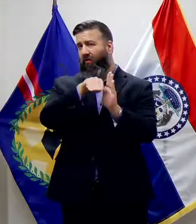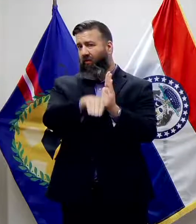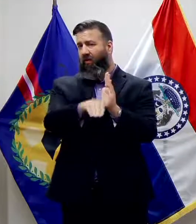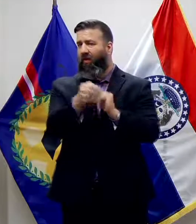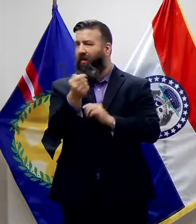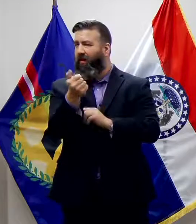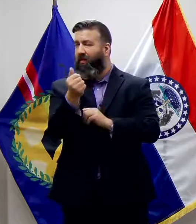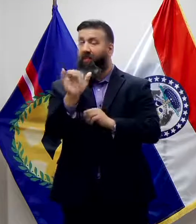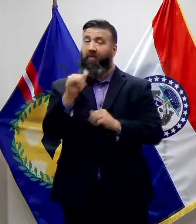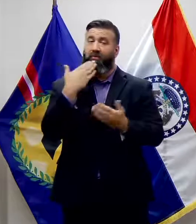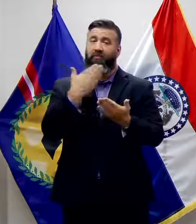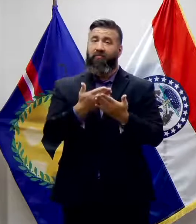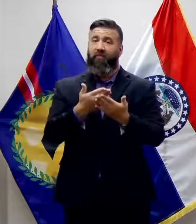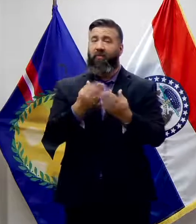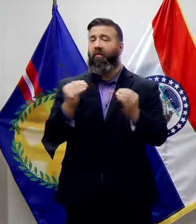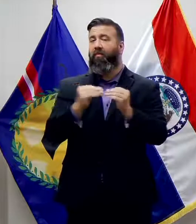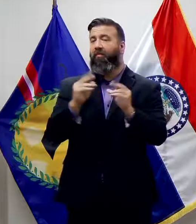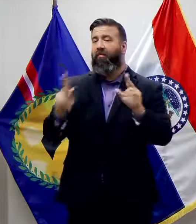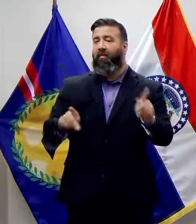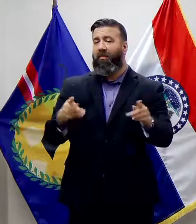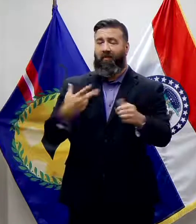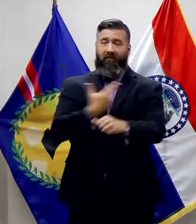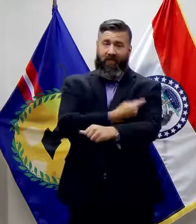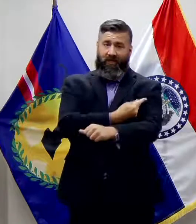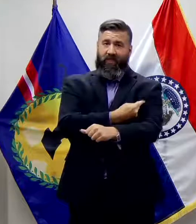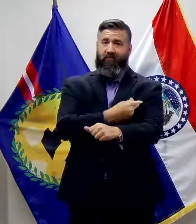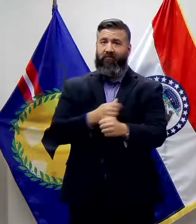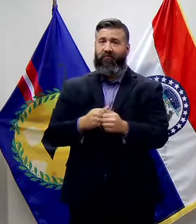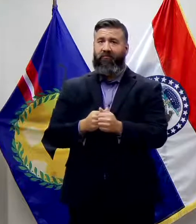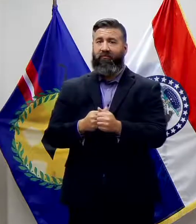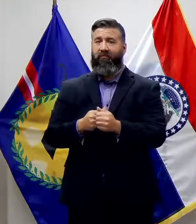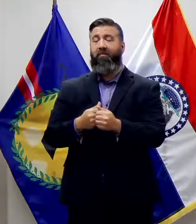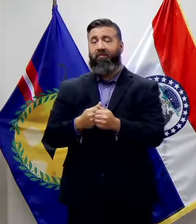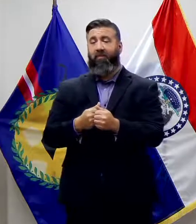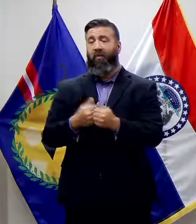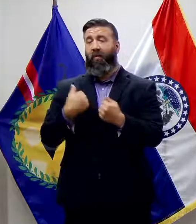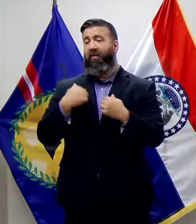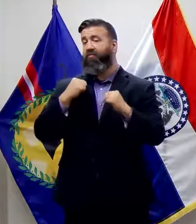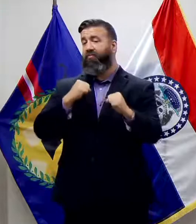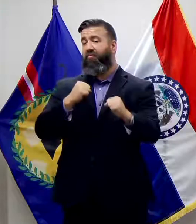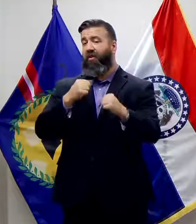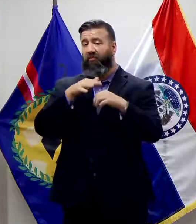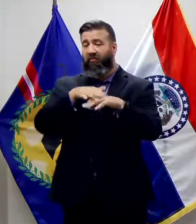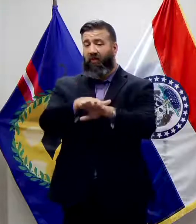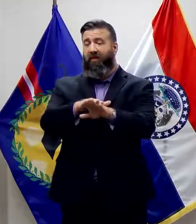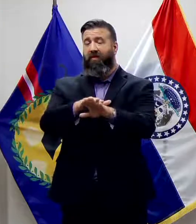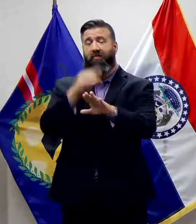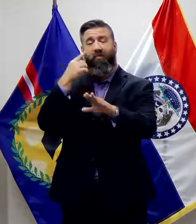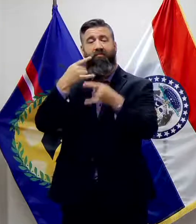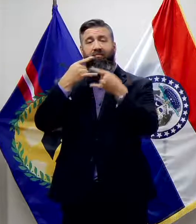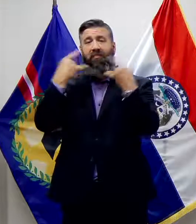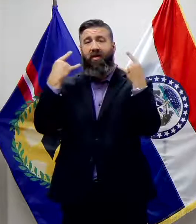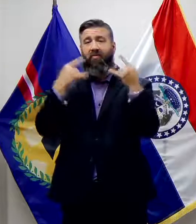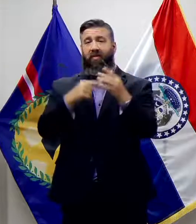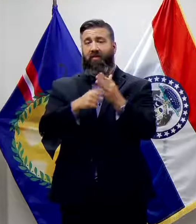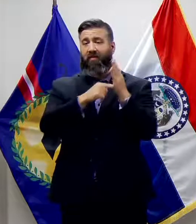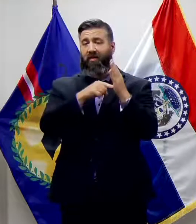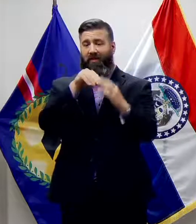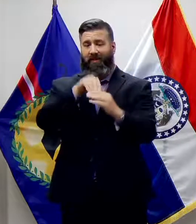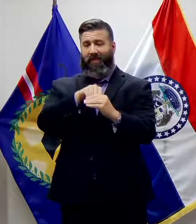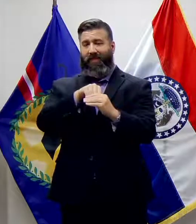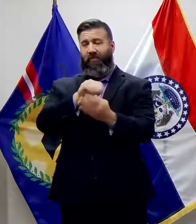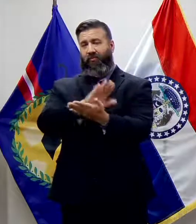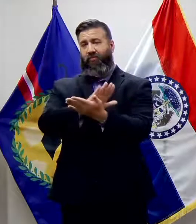good. More people are getting vaccinated, and we have strong compliance with mask wearing, including mask requirements in our school